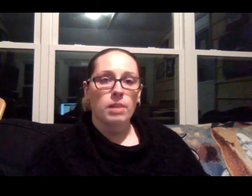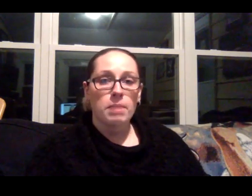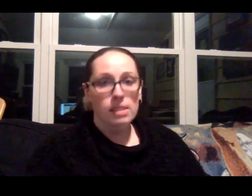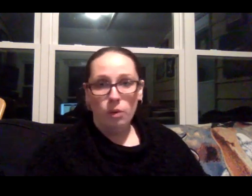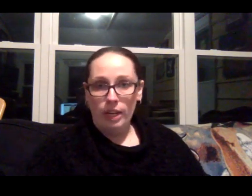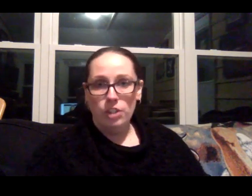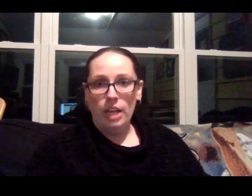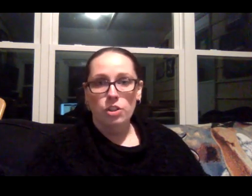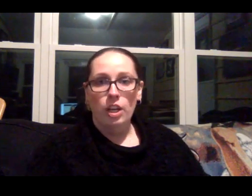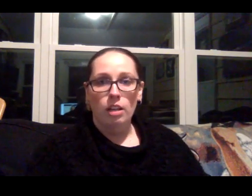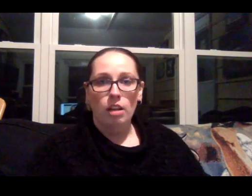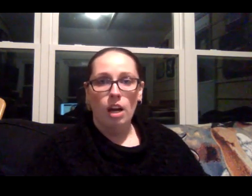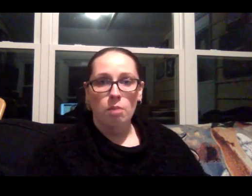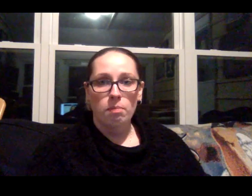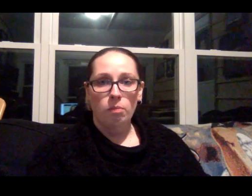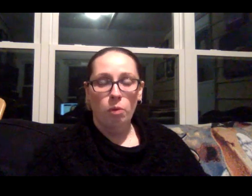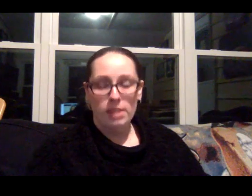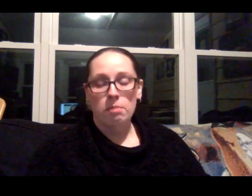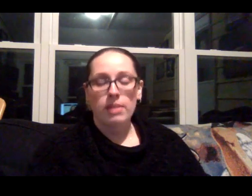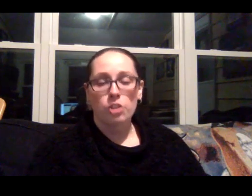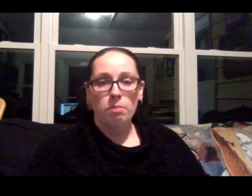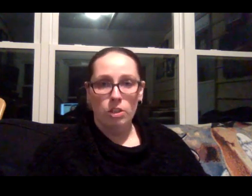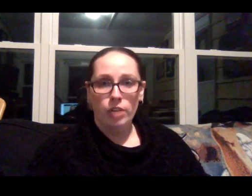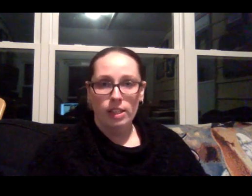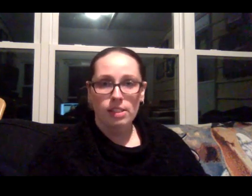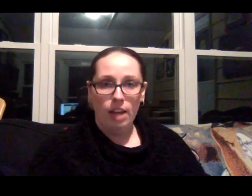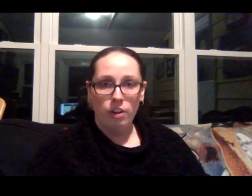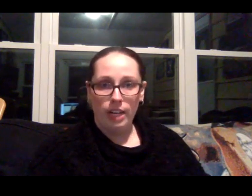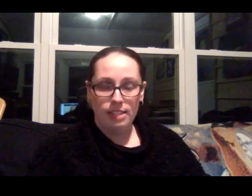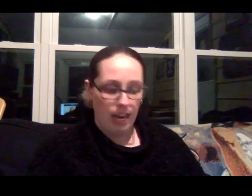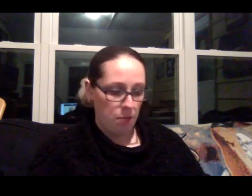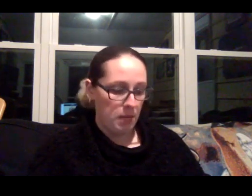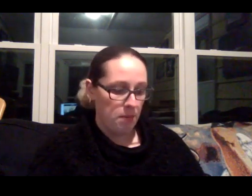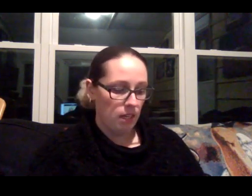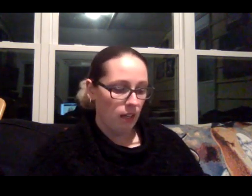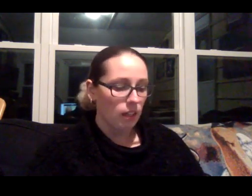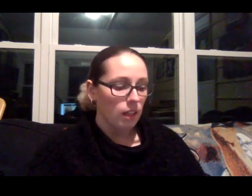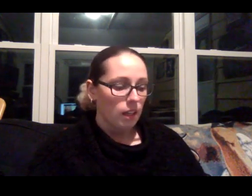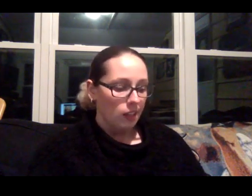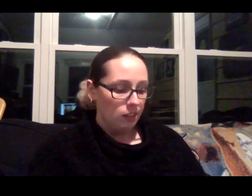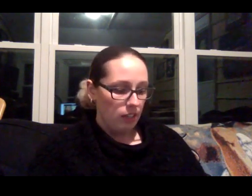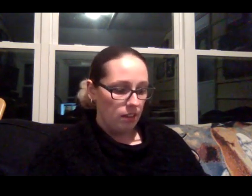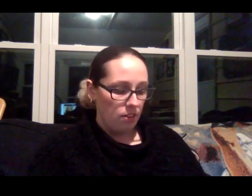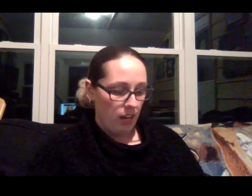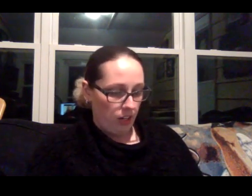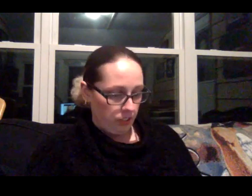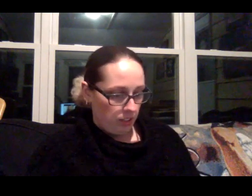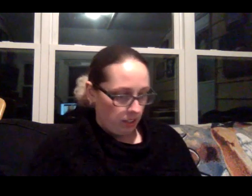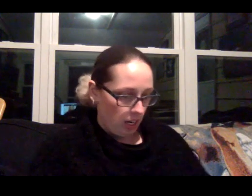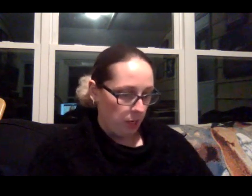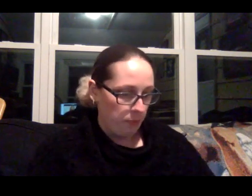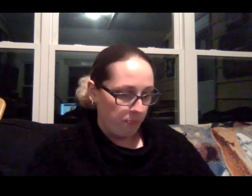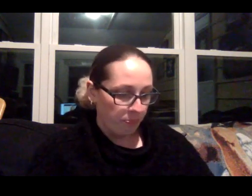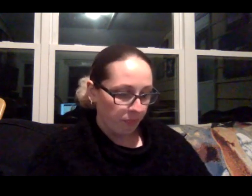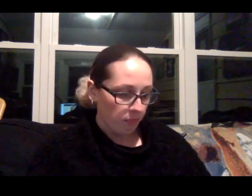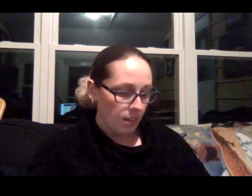um, compensatory education, um, will be something that should be addressed at your next IEP meeting. There's,